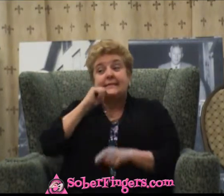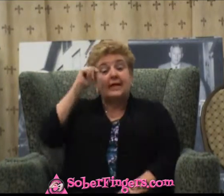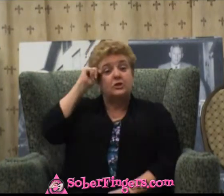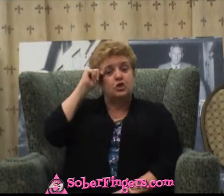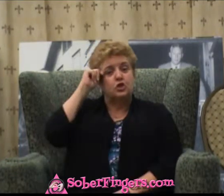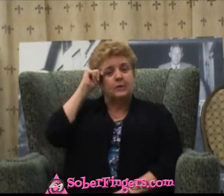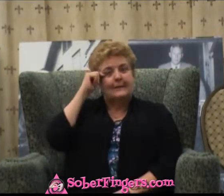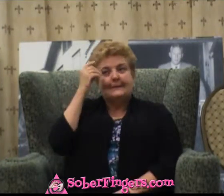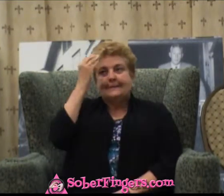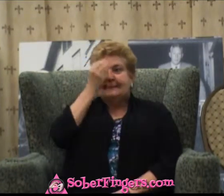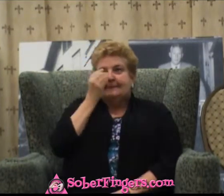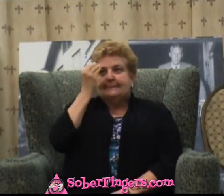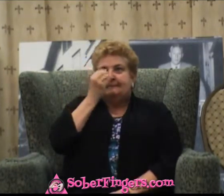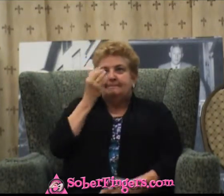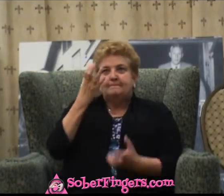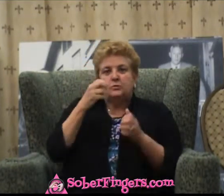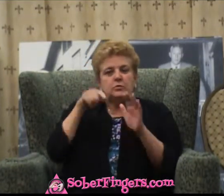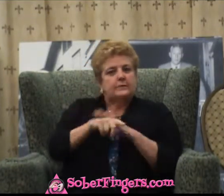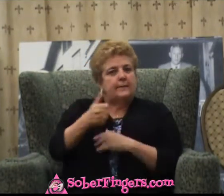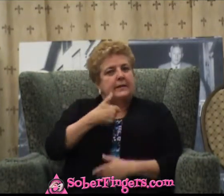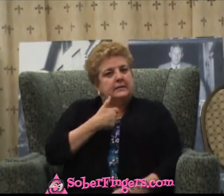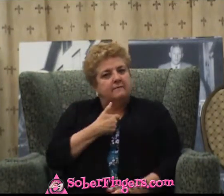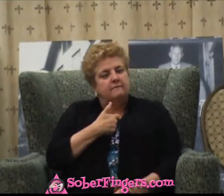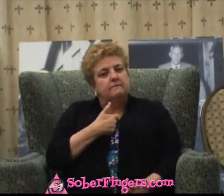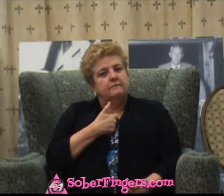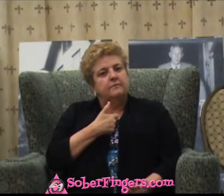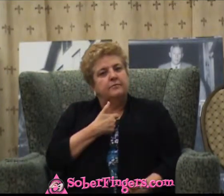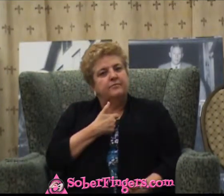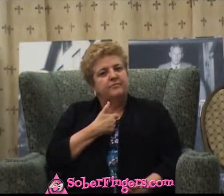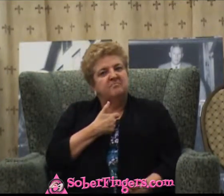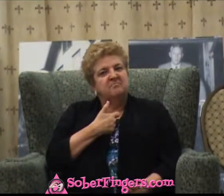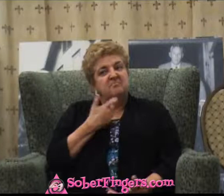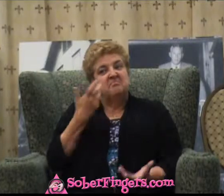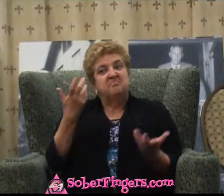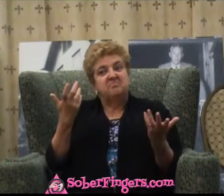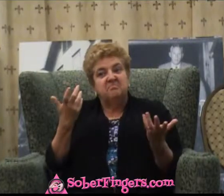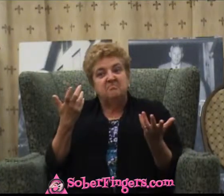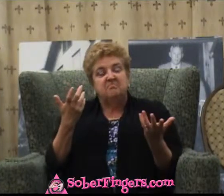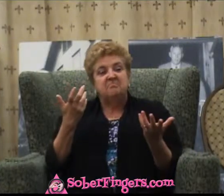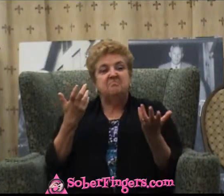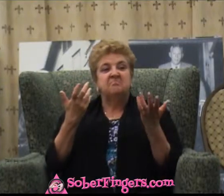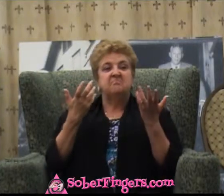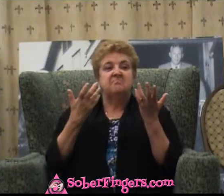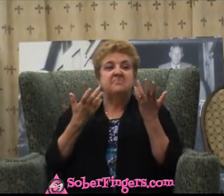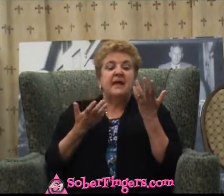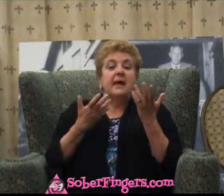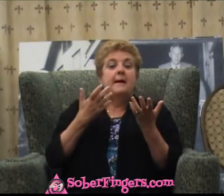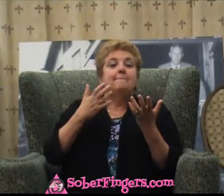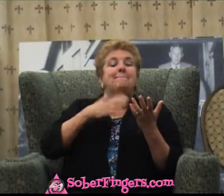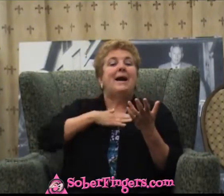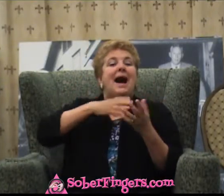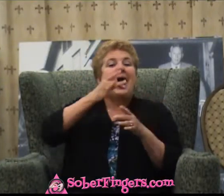And I think if it wasn't for my alcoholism, I probably would have. I think my alcoholism kept all